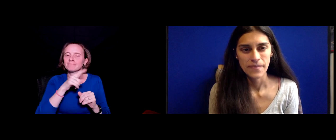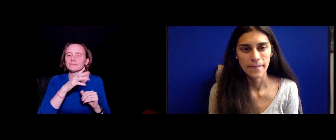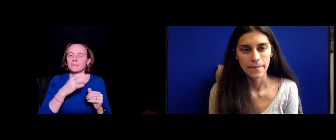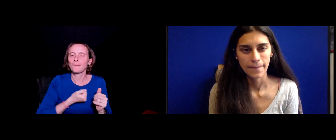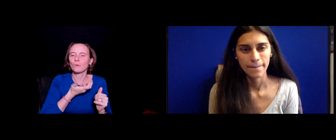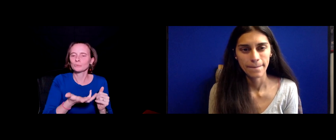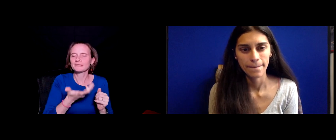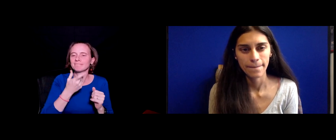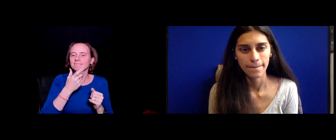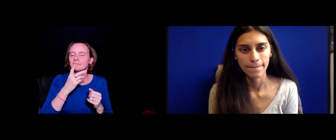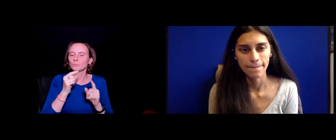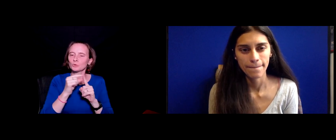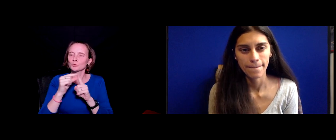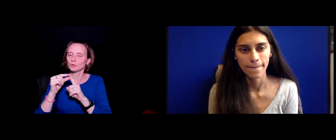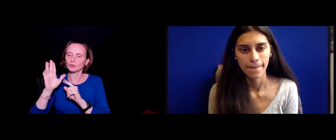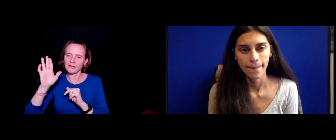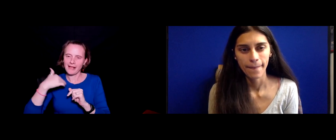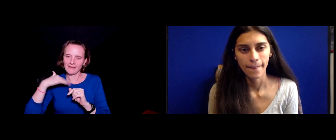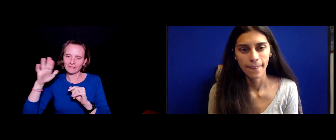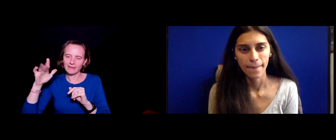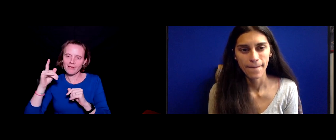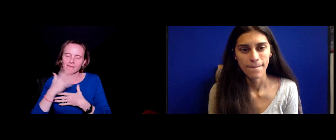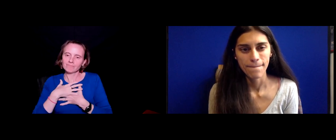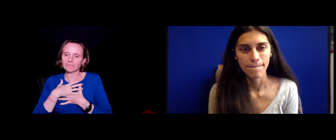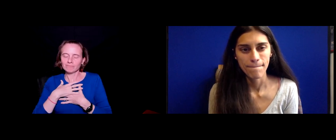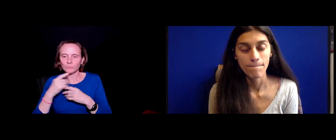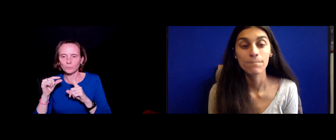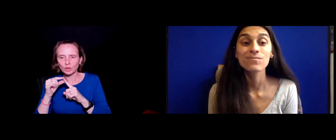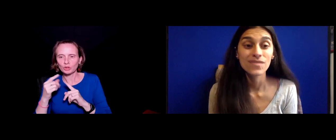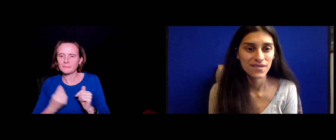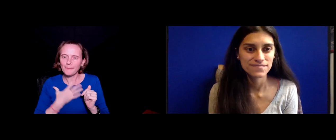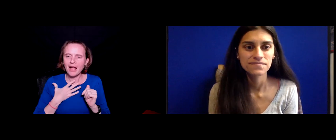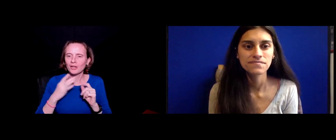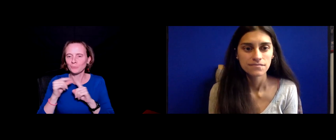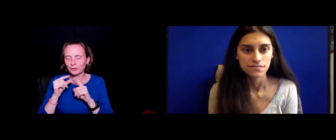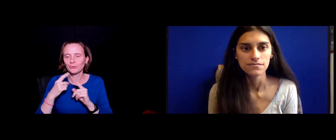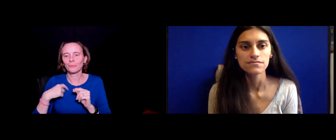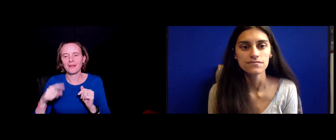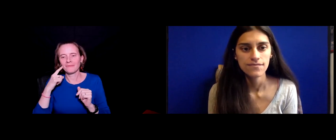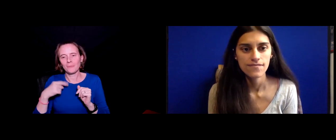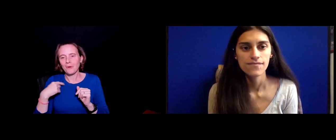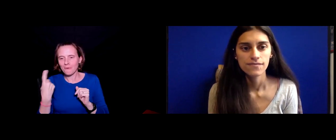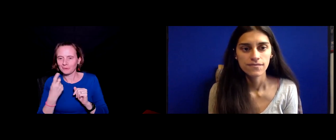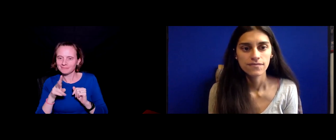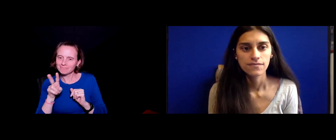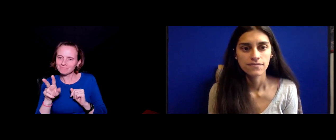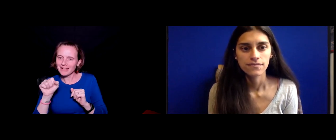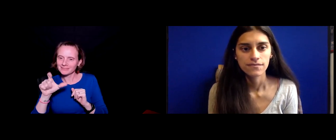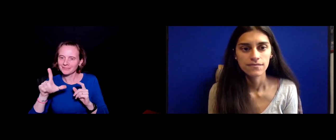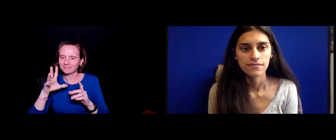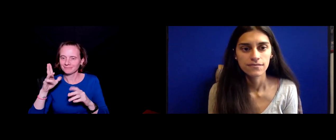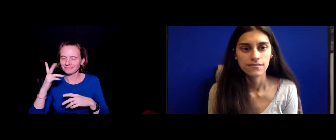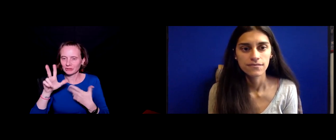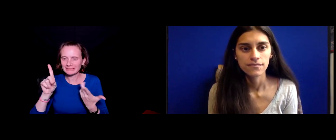they're so phenomenal. Poetry in written English uses words to inspire people and